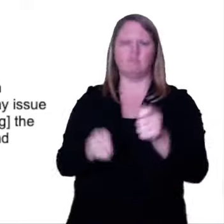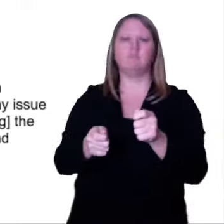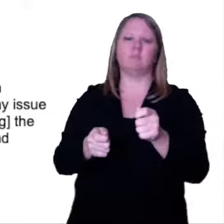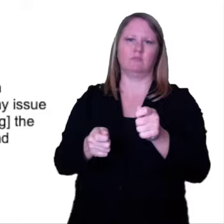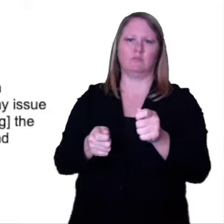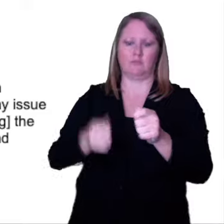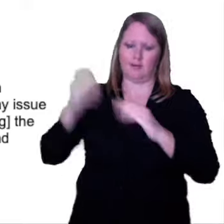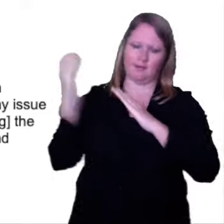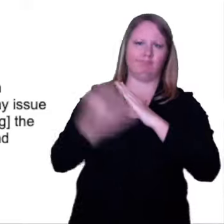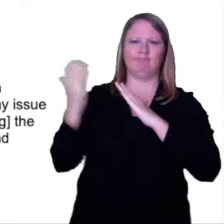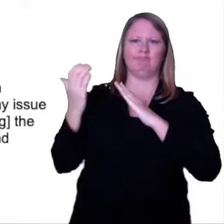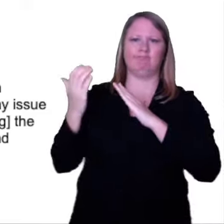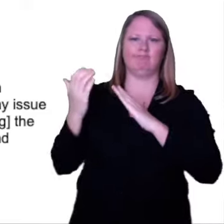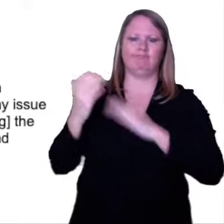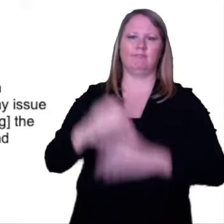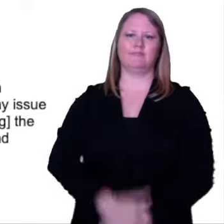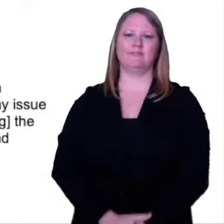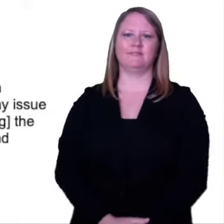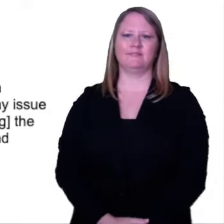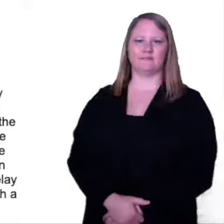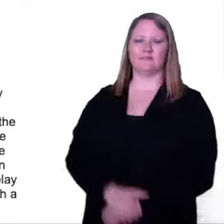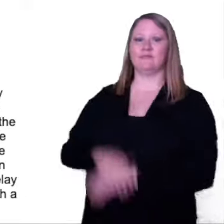and